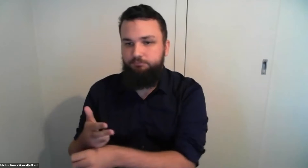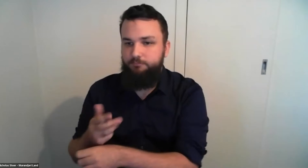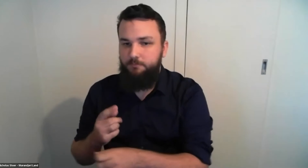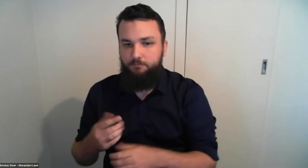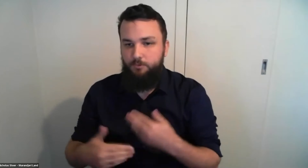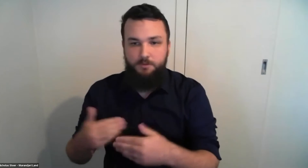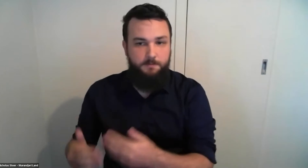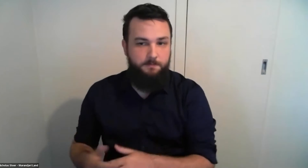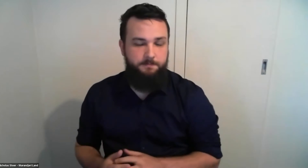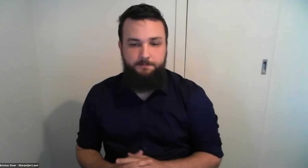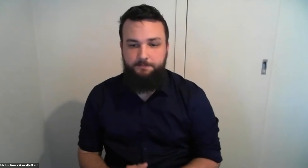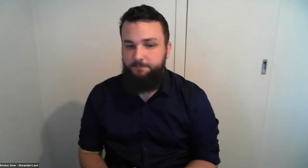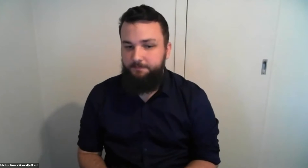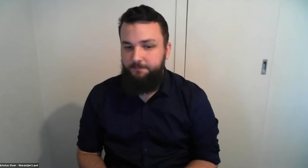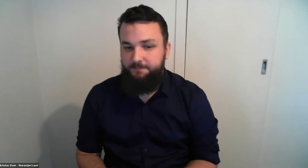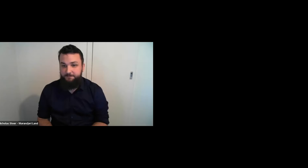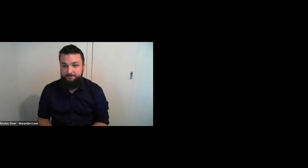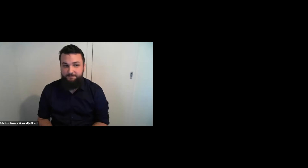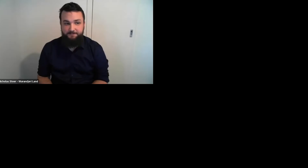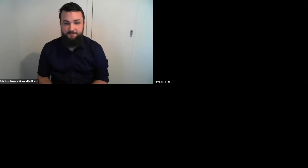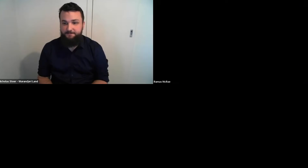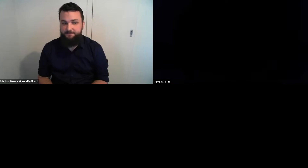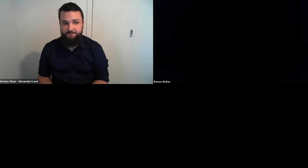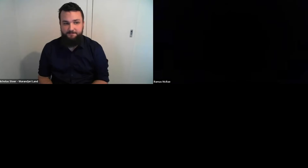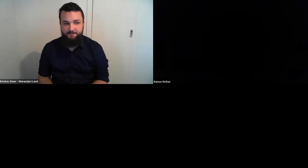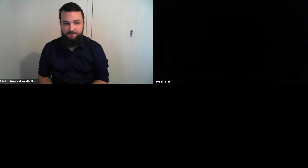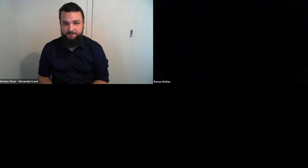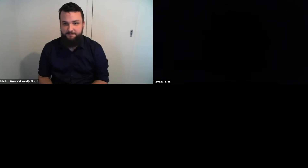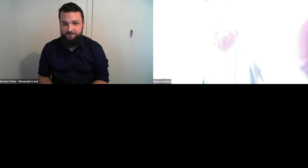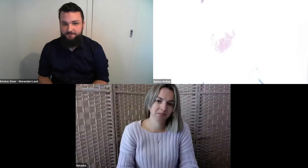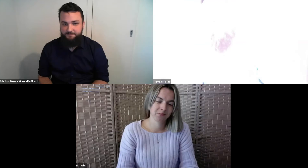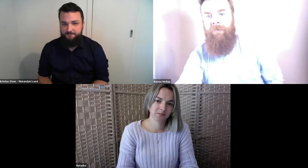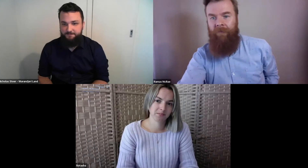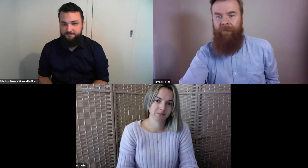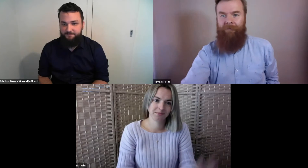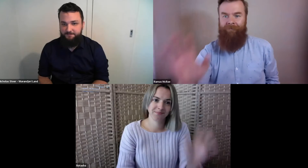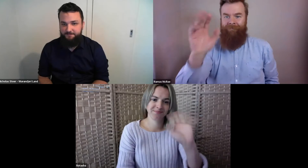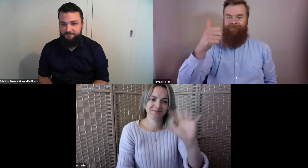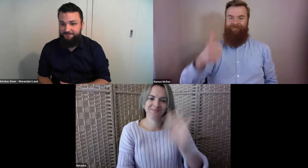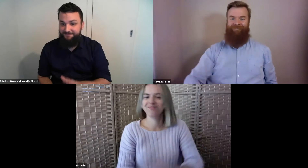with us their experiences of the filming process for those videos.